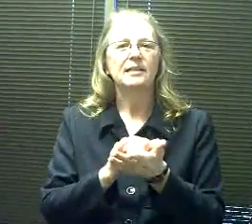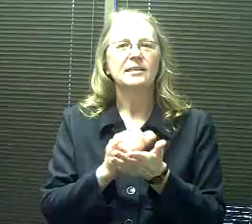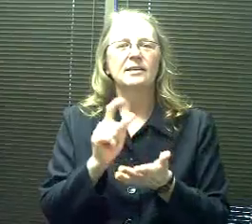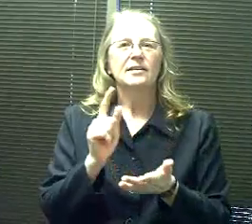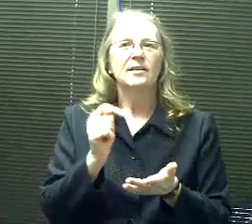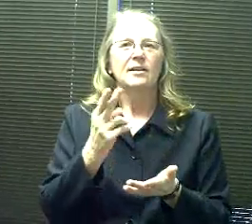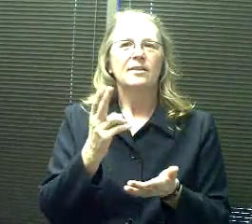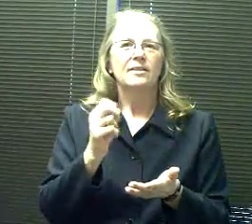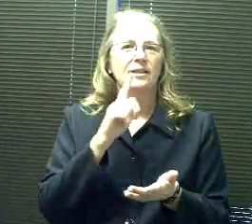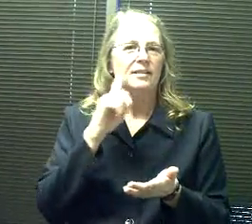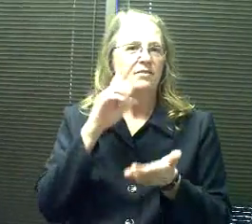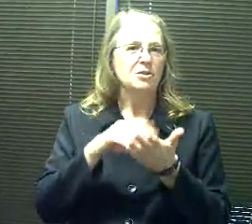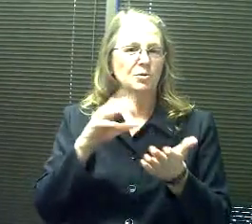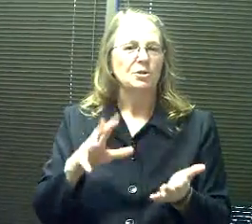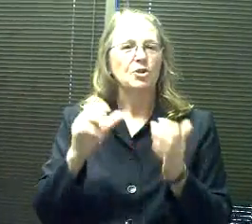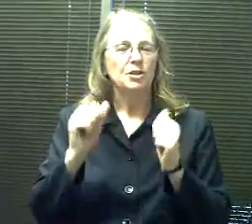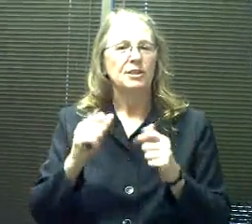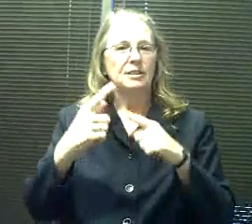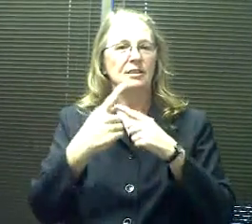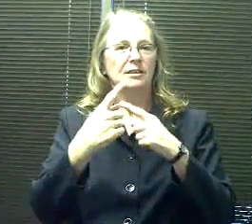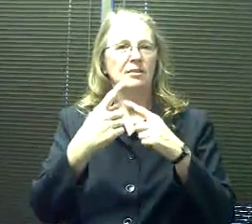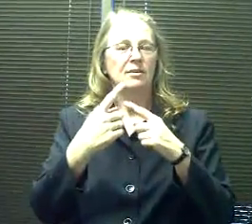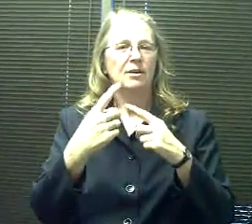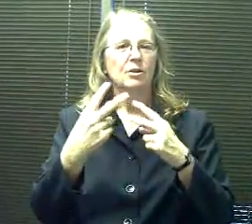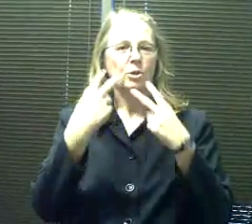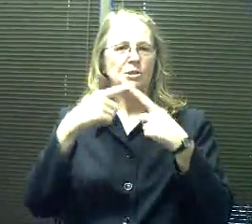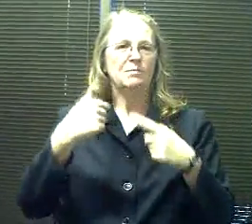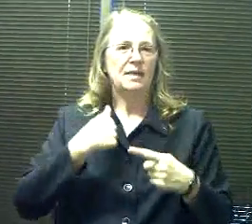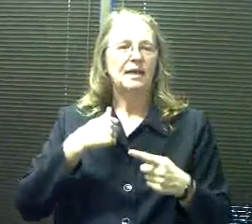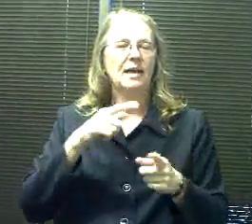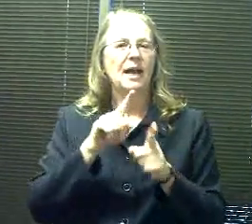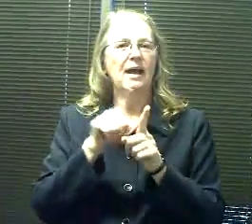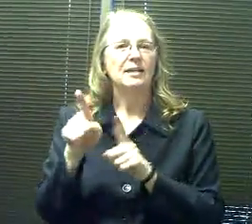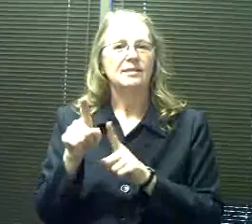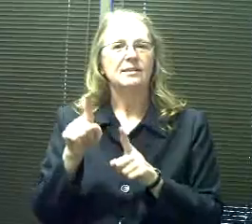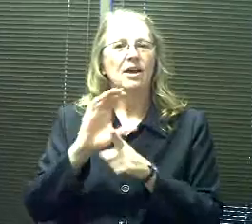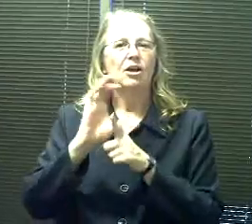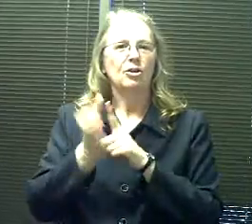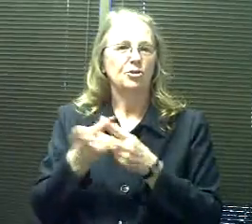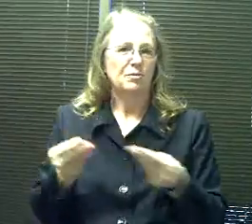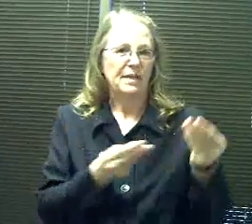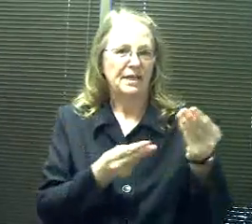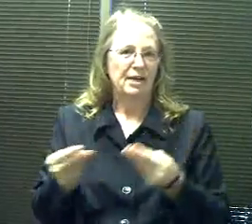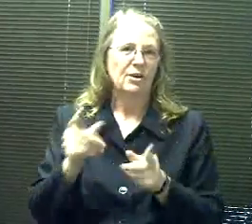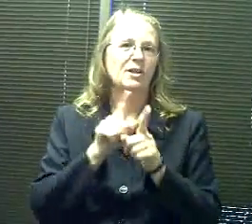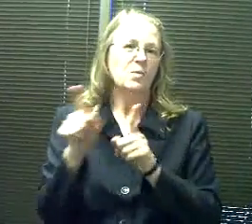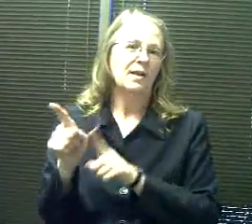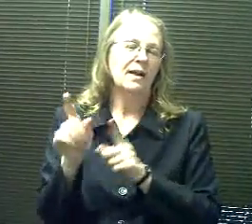that the deaf student could look to me as a cultural mediator, as well